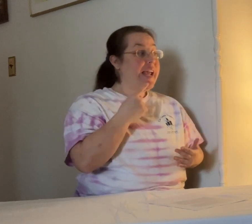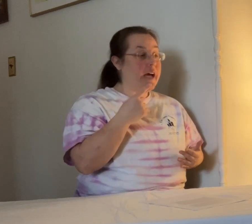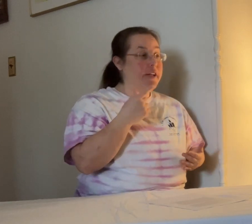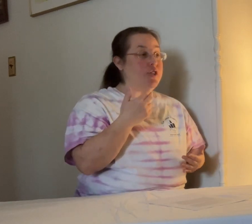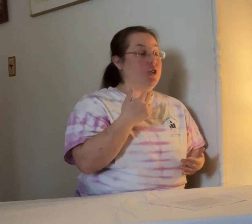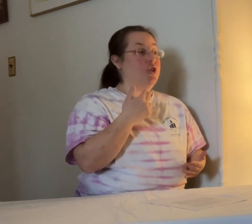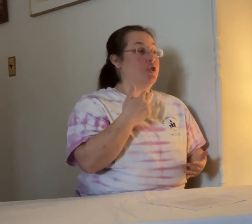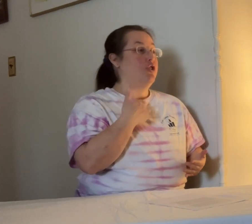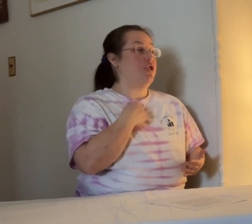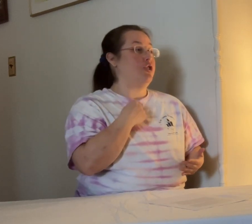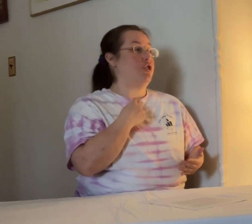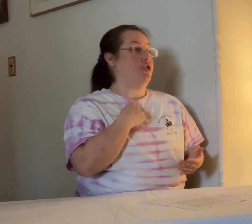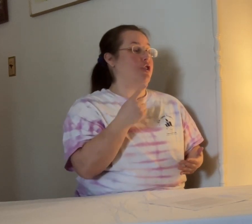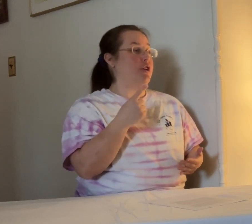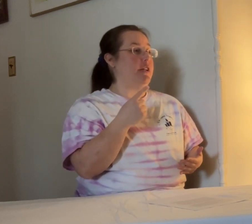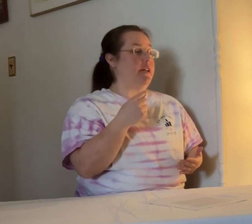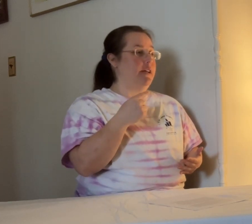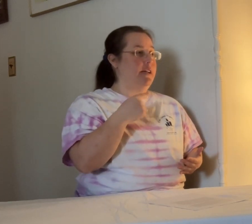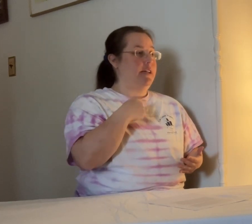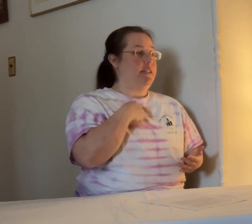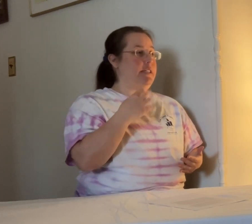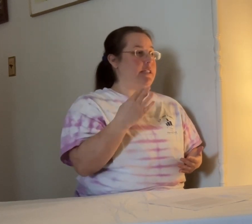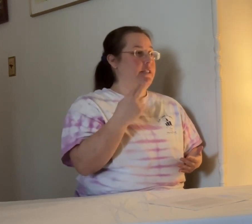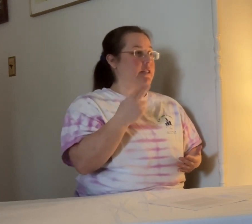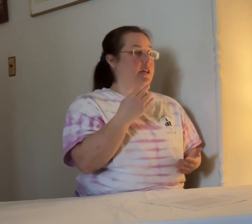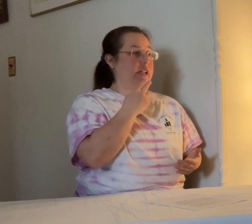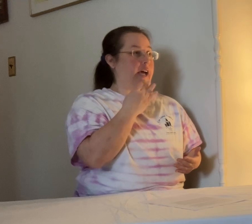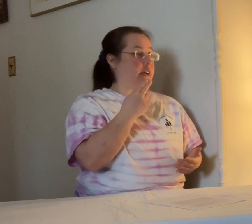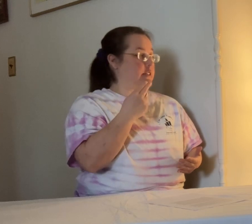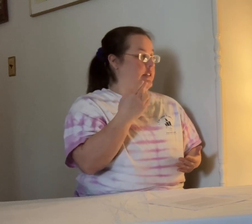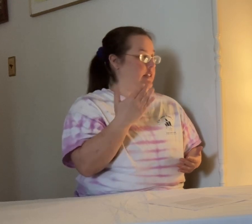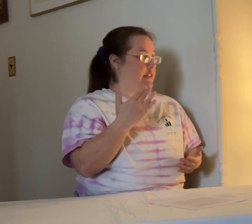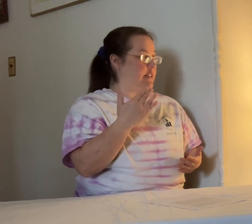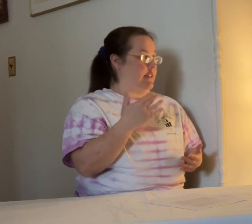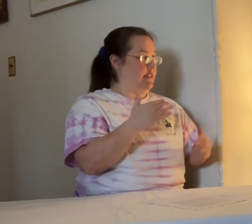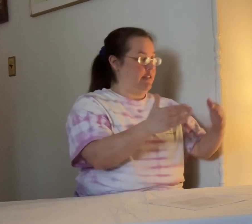and could disconnect